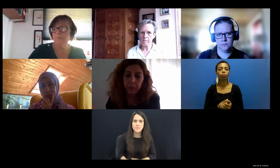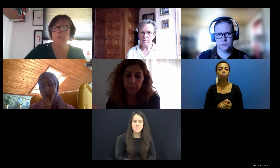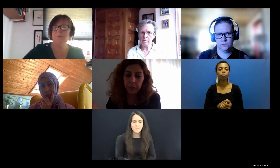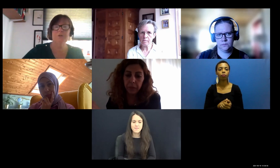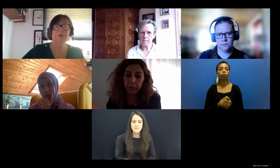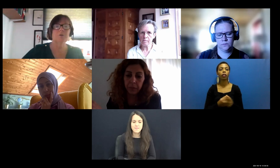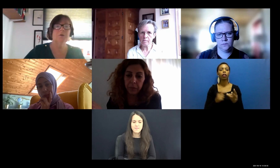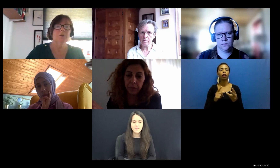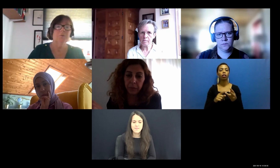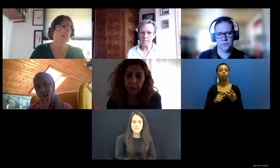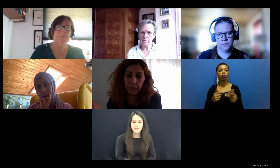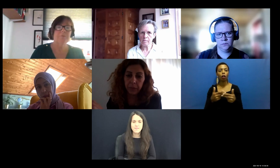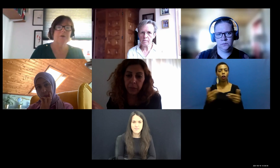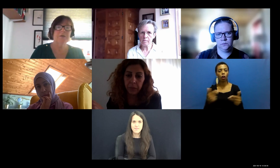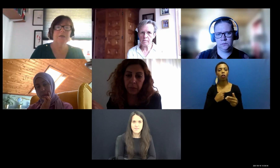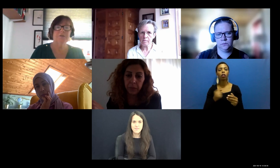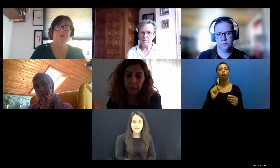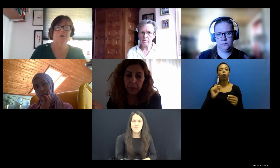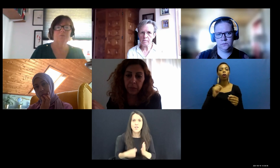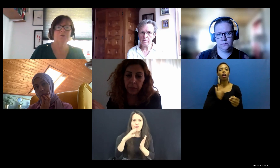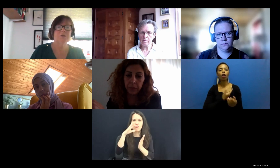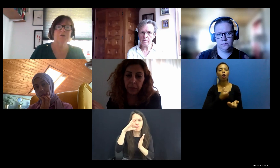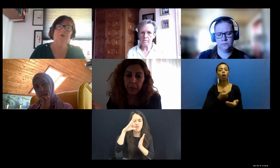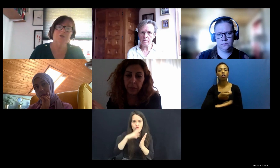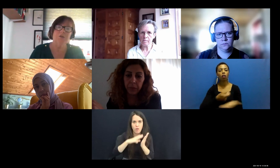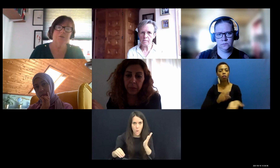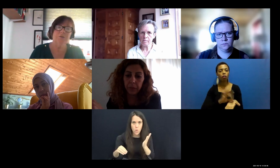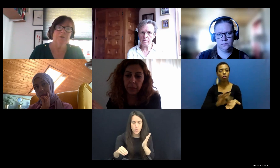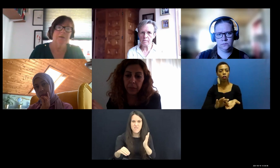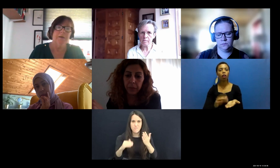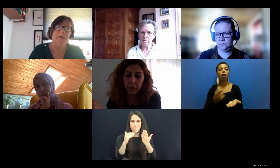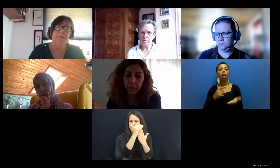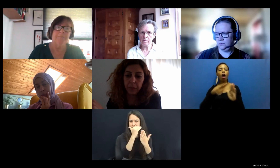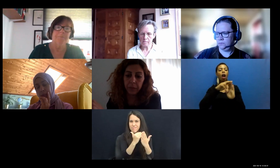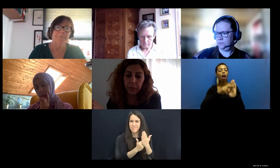aspect that we reported on, which is about regulation of new technologies,